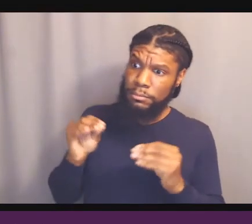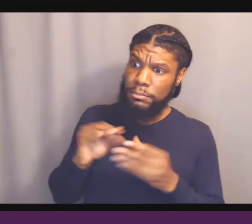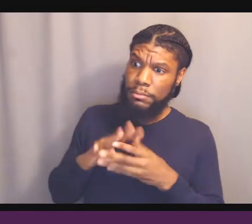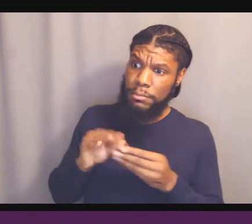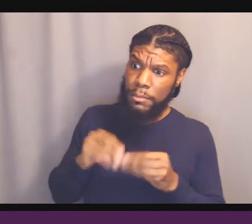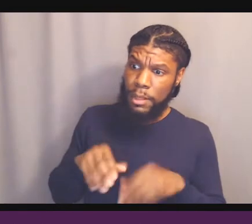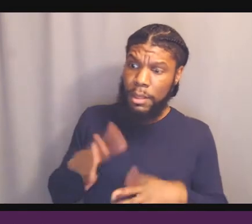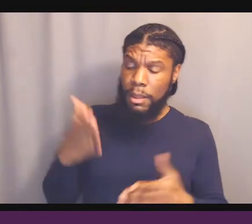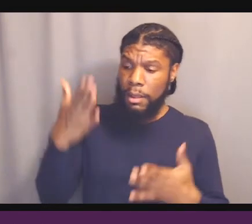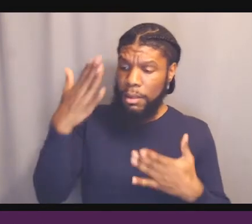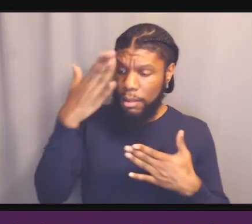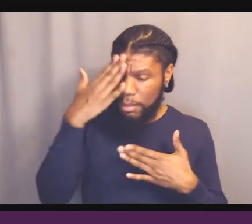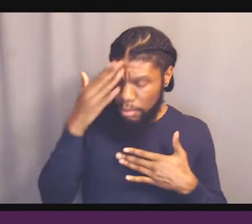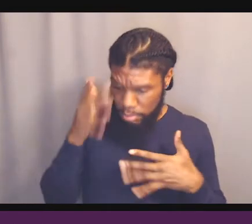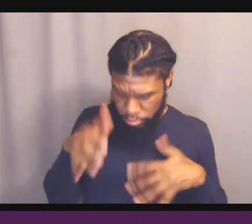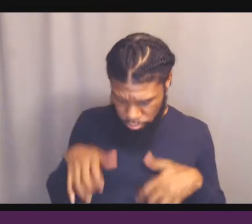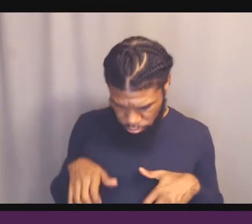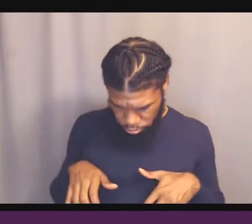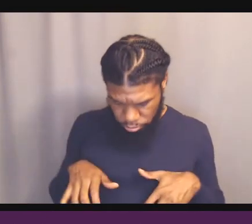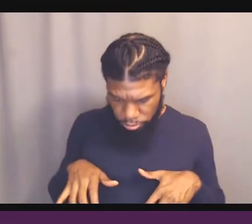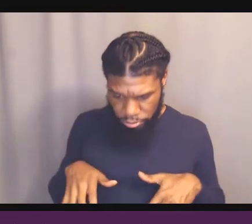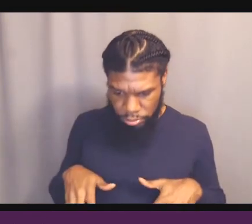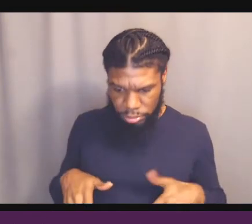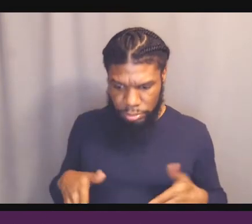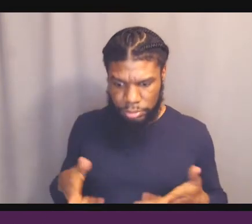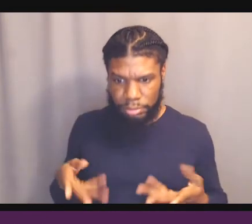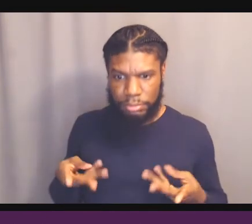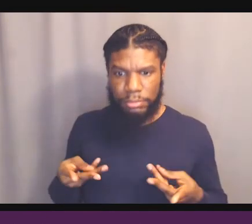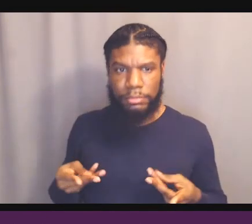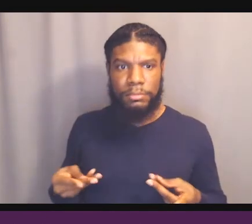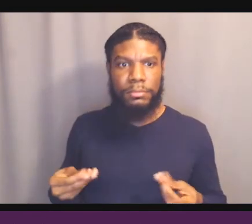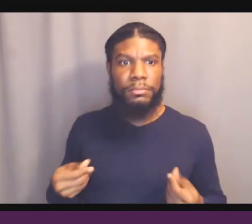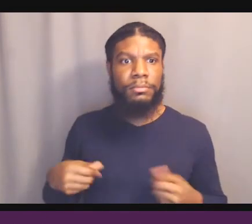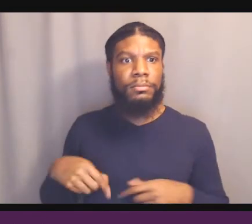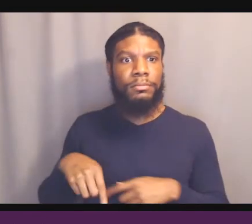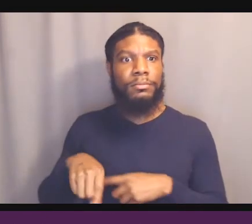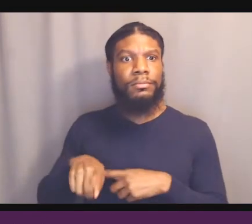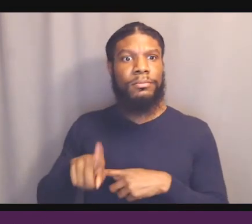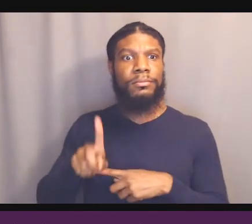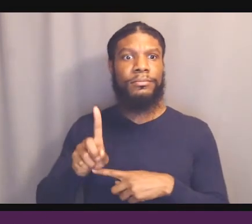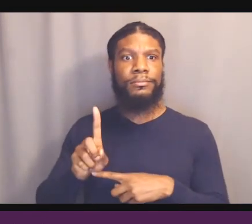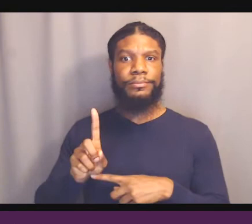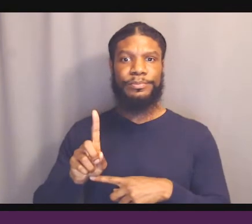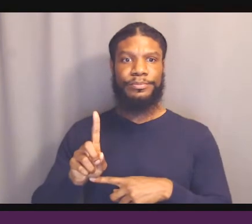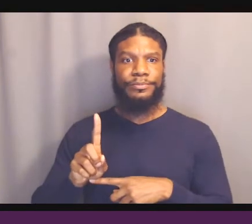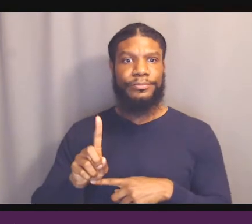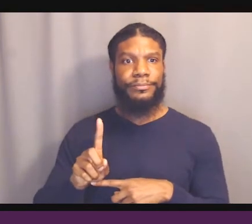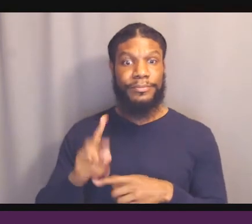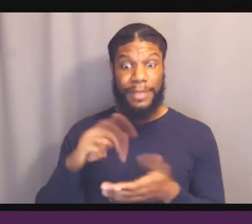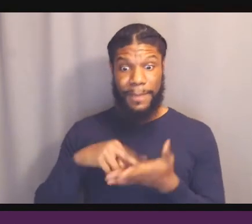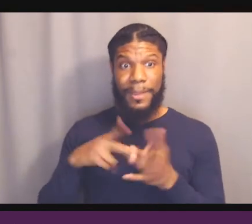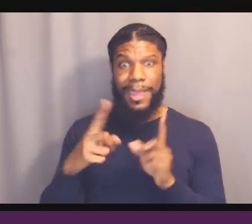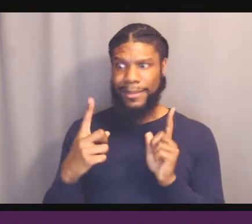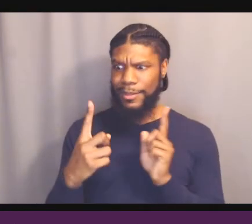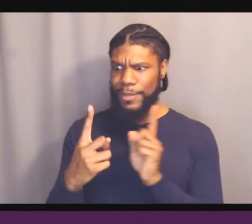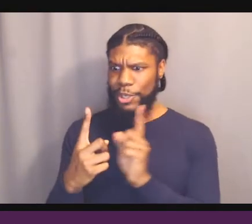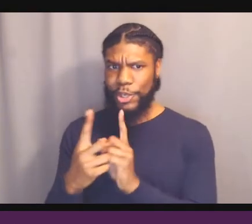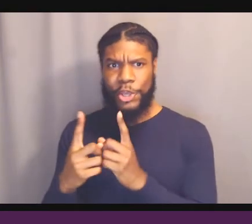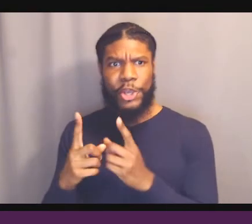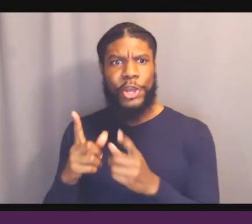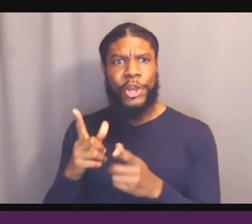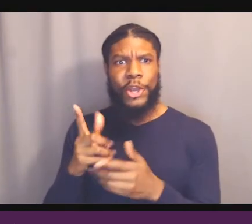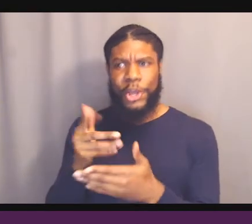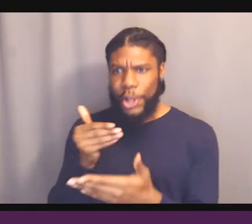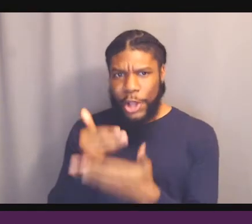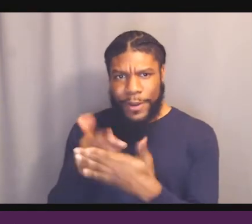God. And in order to put his hand on her, he had to be close enough to touch her. He had to have